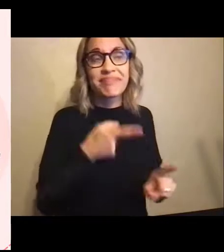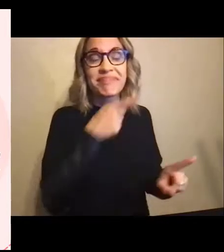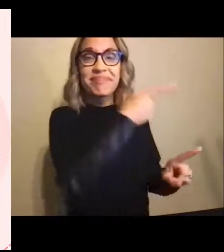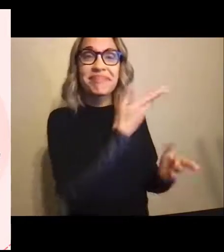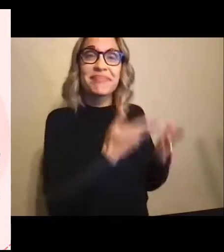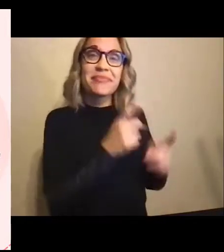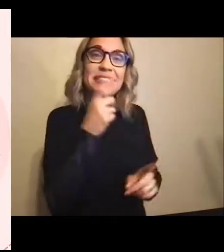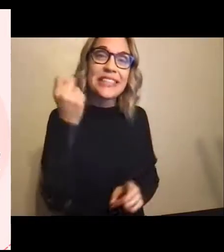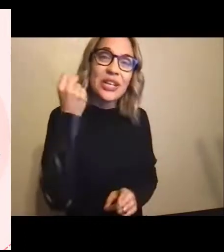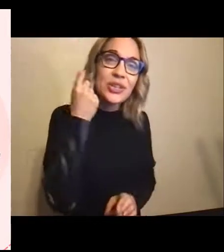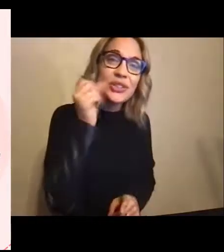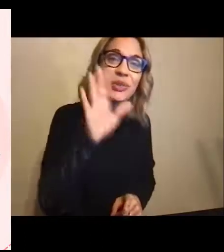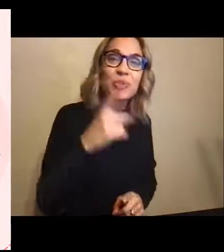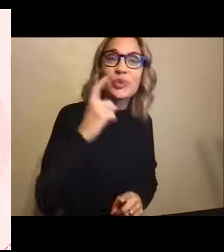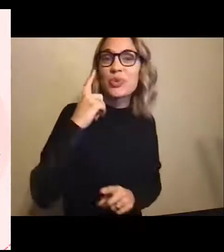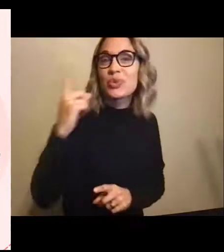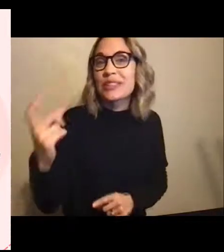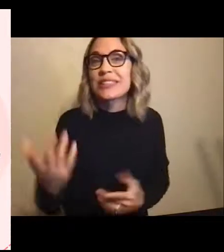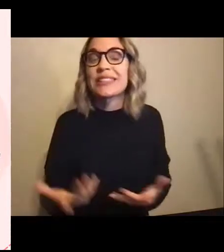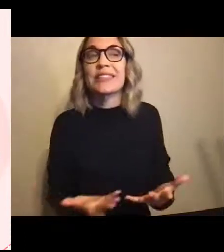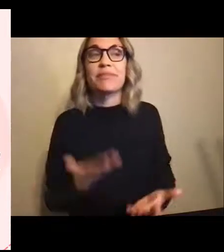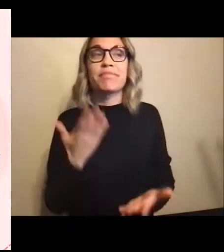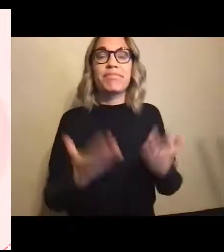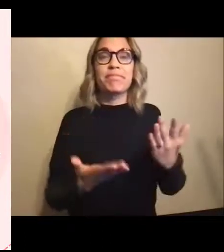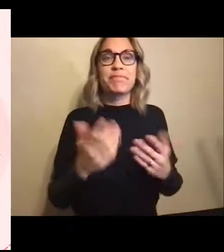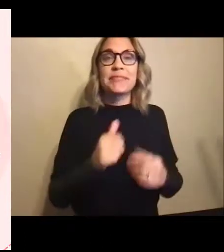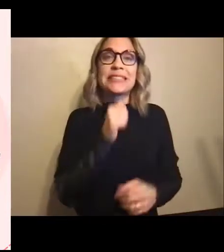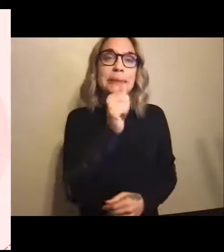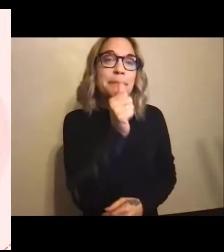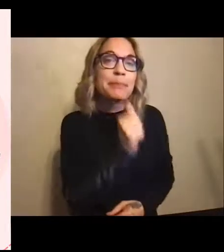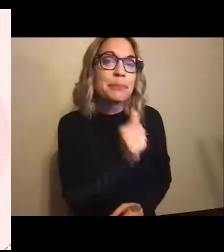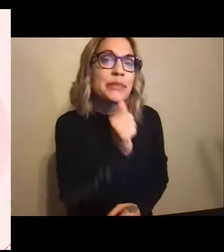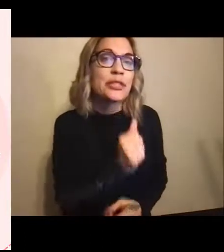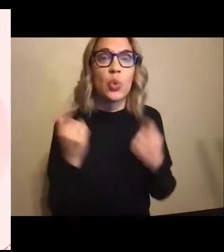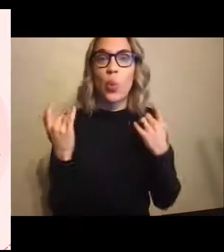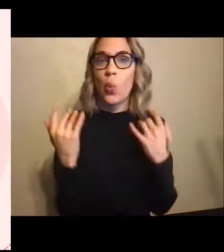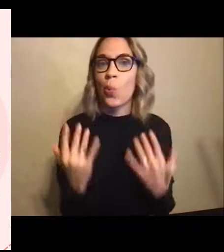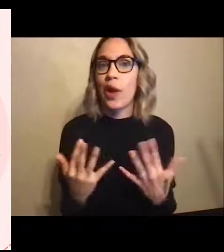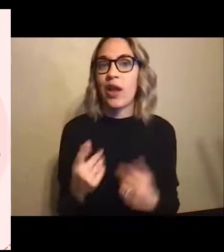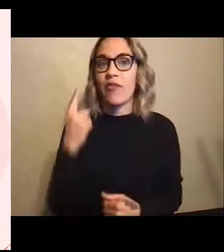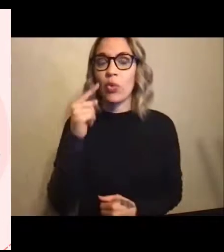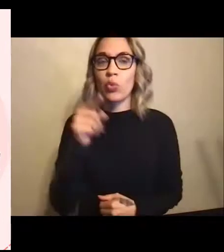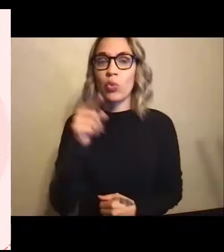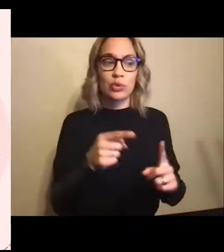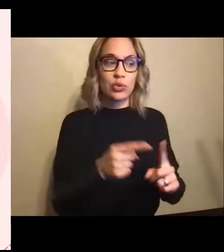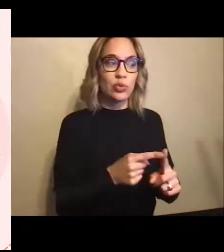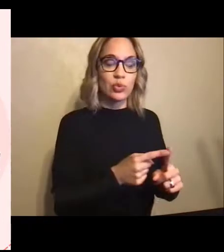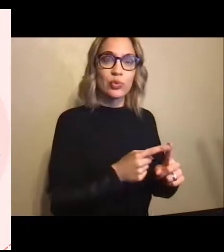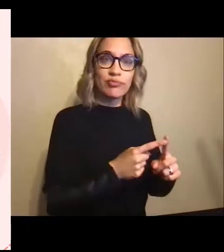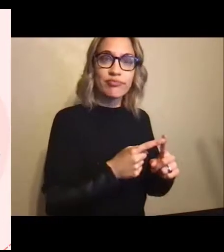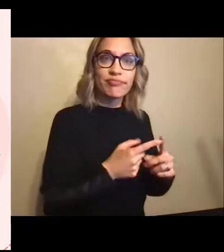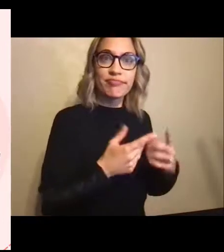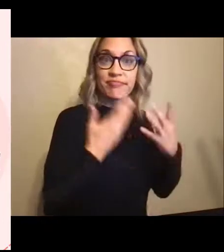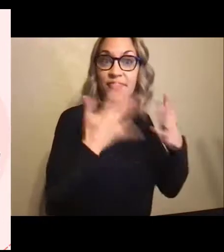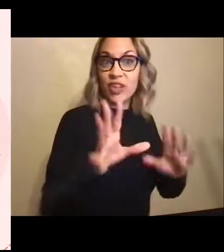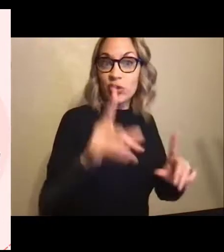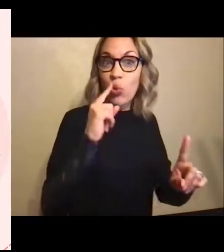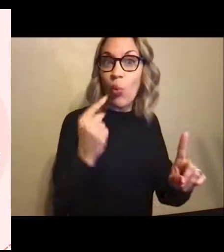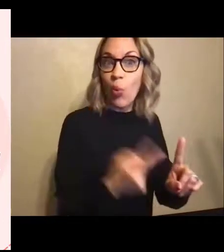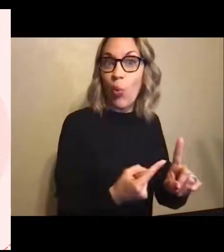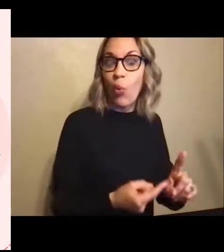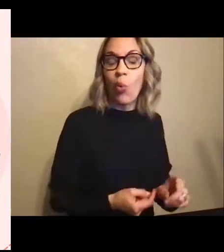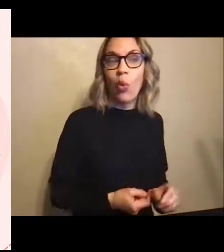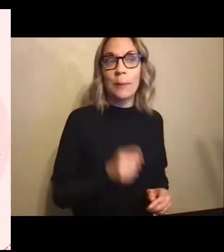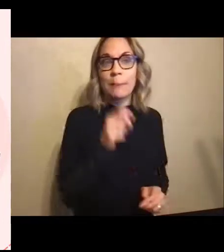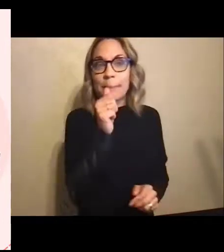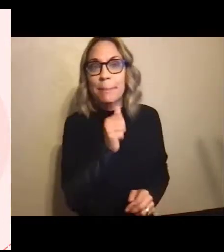people set up a business, they lose friends because when you chase your dream, sometimes people find